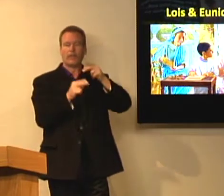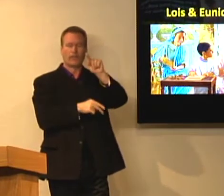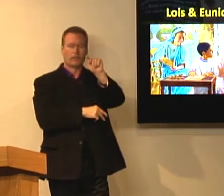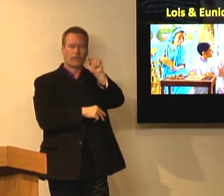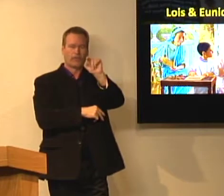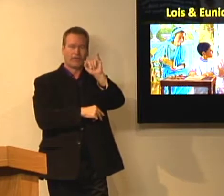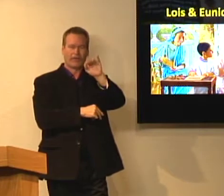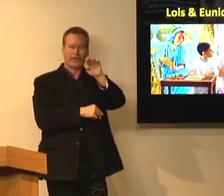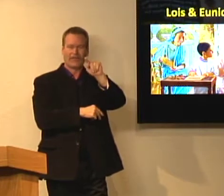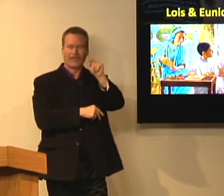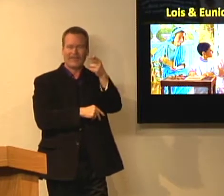particular,